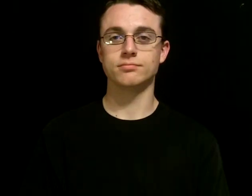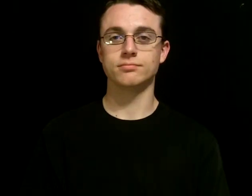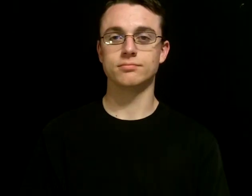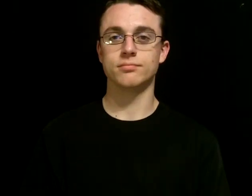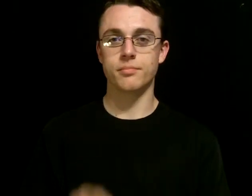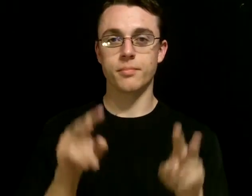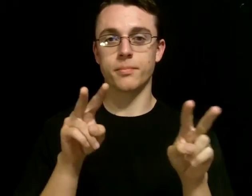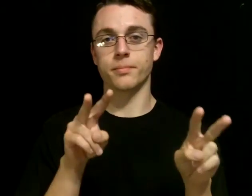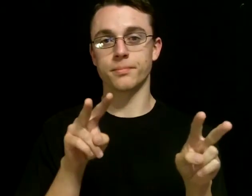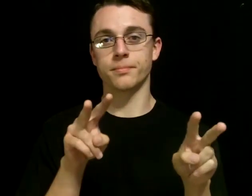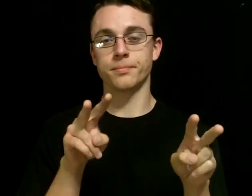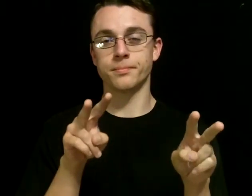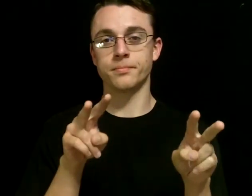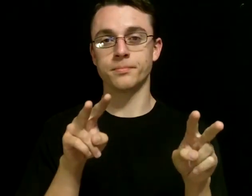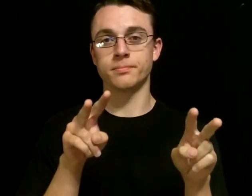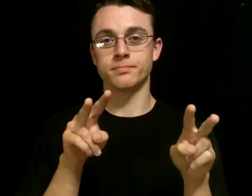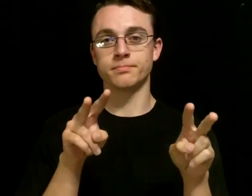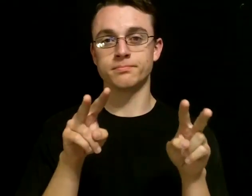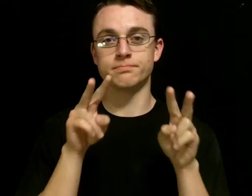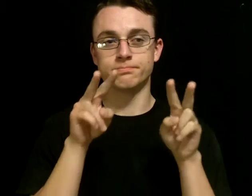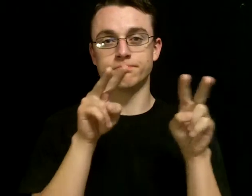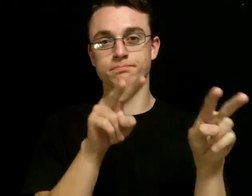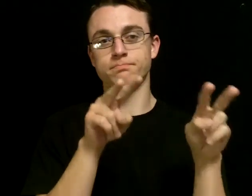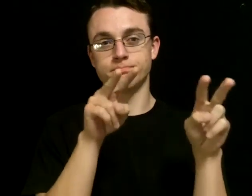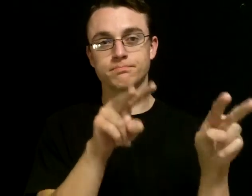hands, and you're actually, those are your little eyes, and you're watching whatever it is.